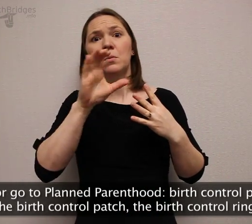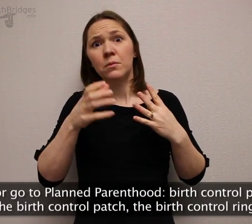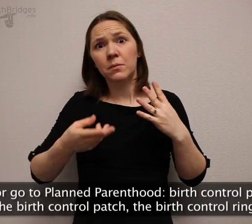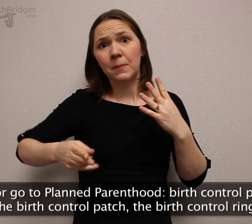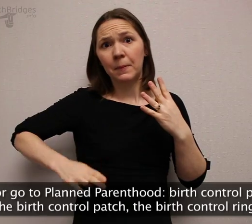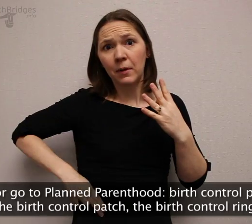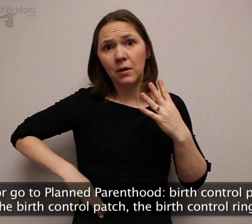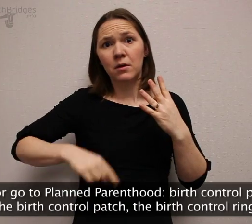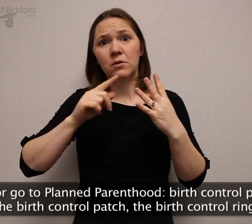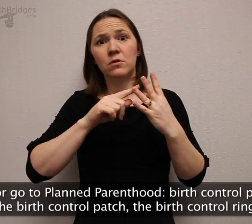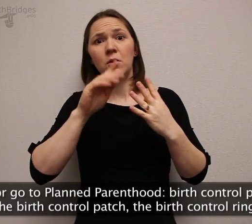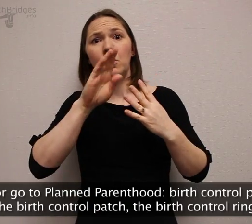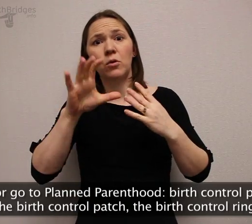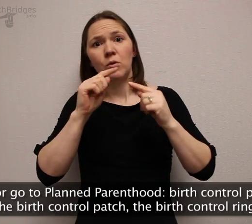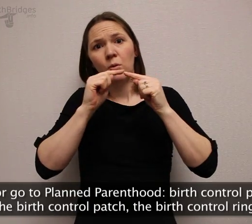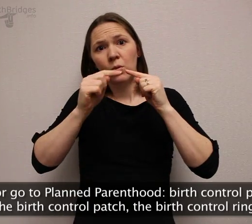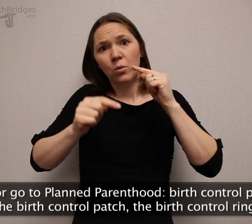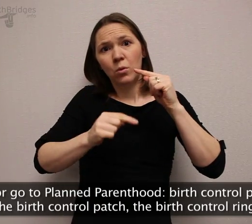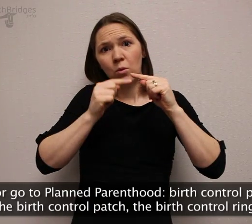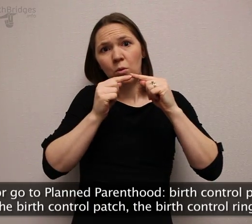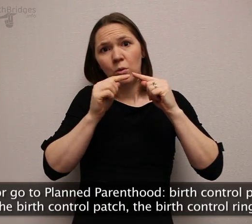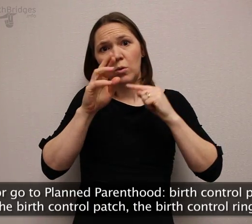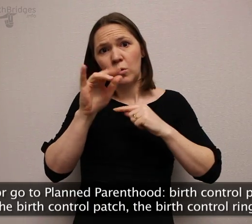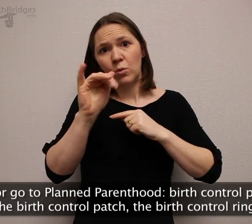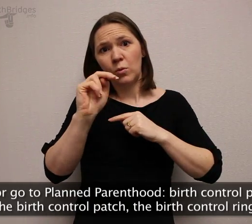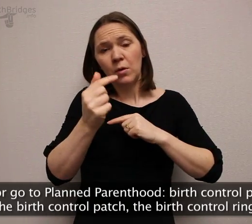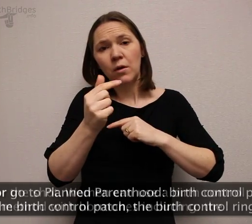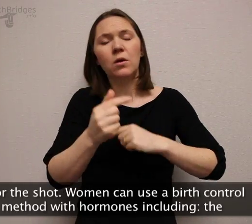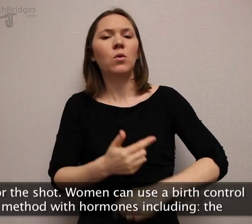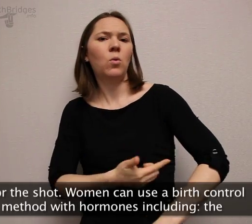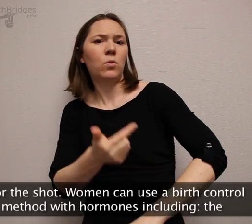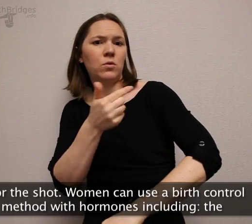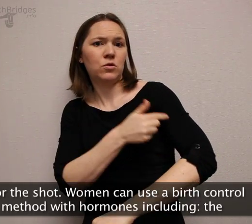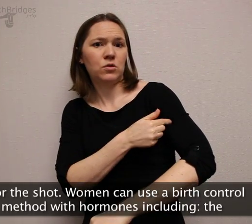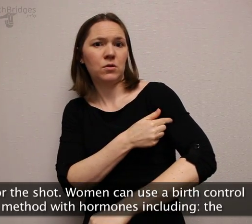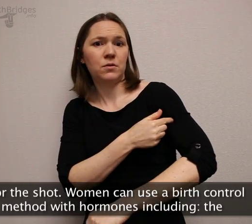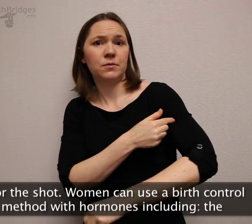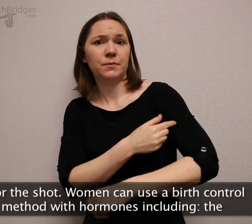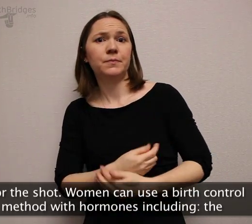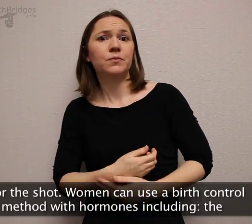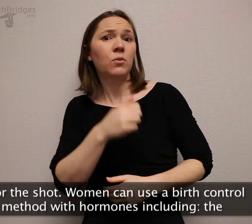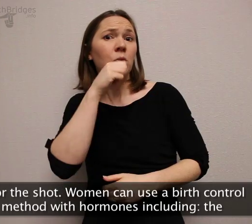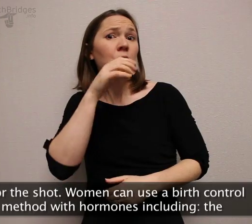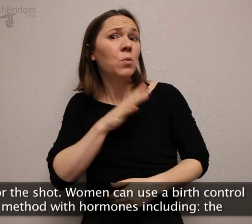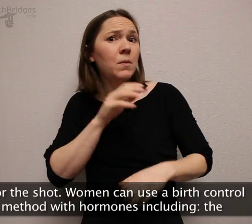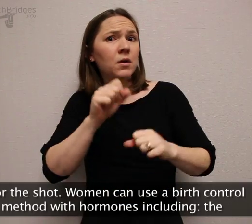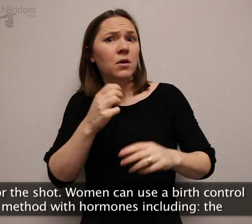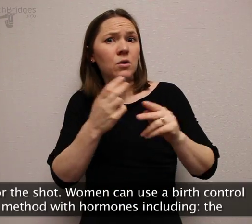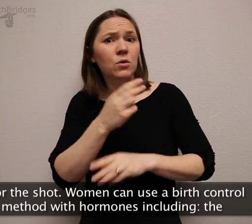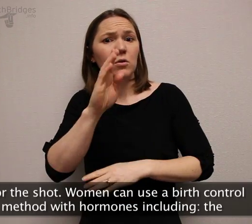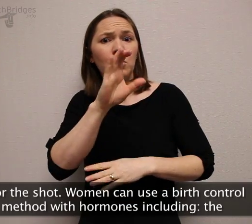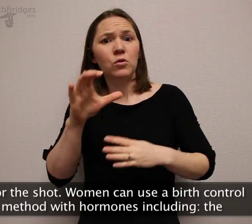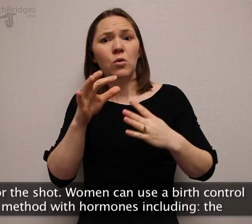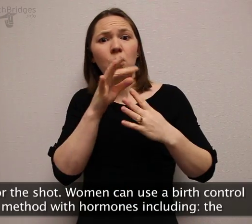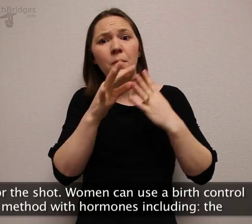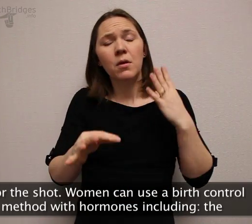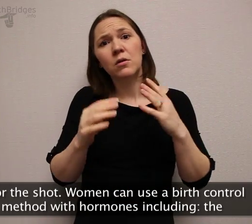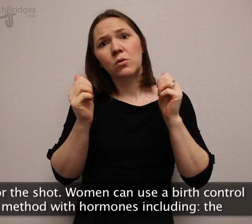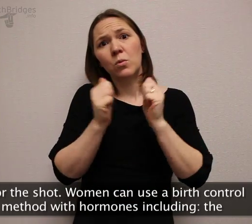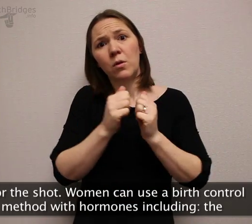Birth control pill, the birth control patch, the birth control ring, or the shot. Women can use a birth control method